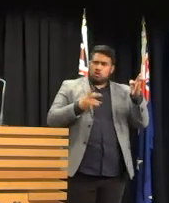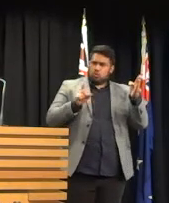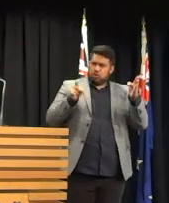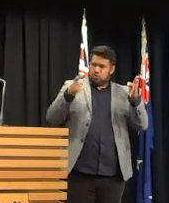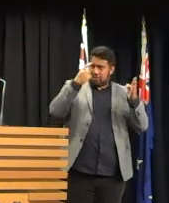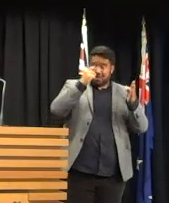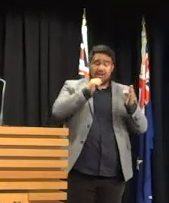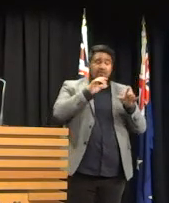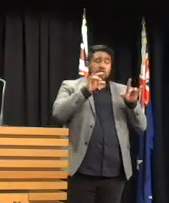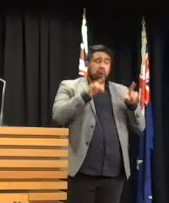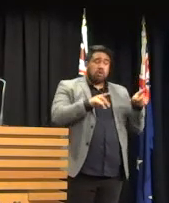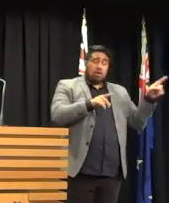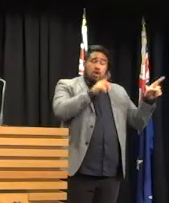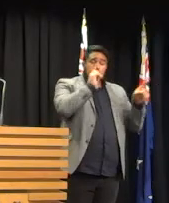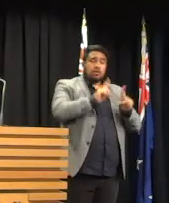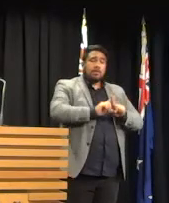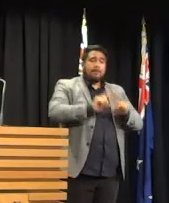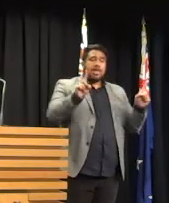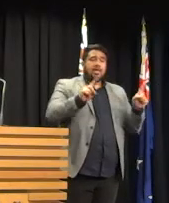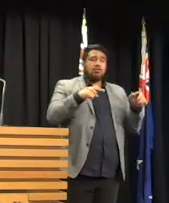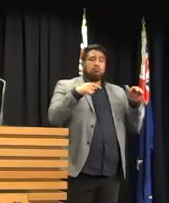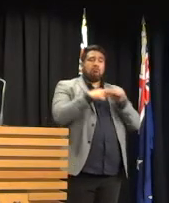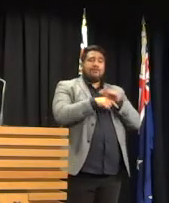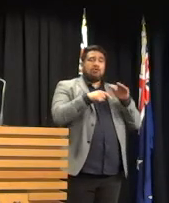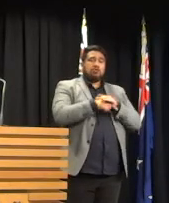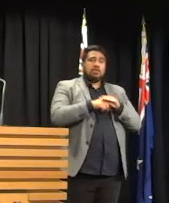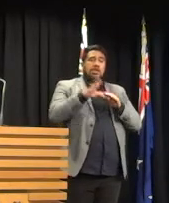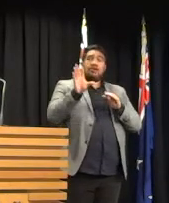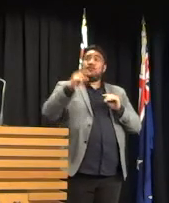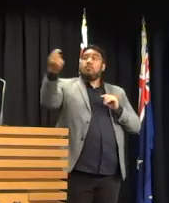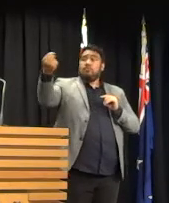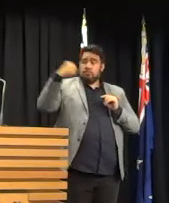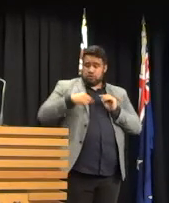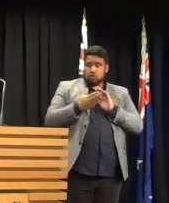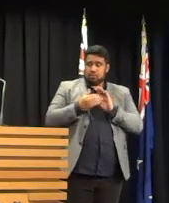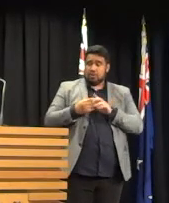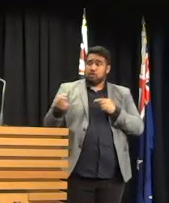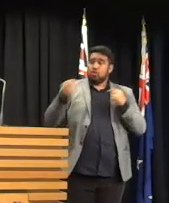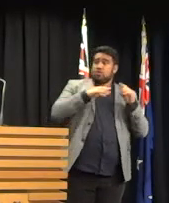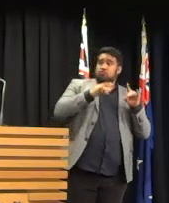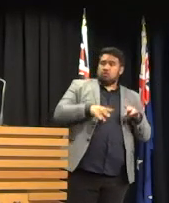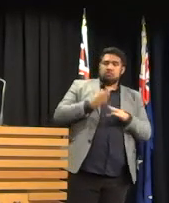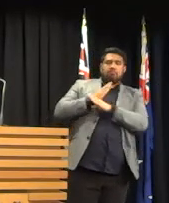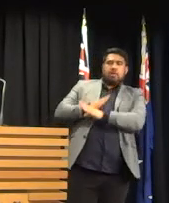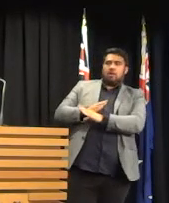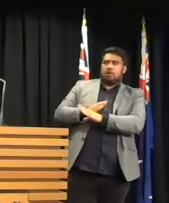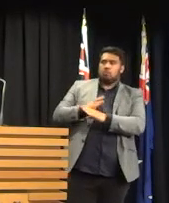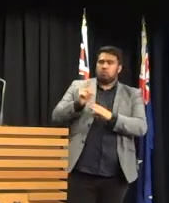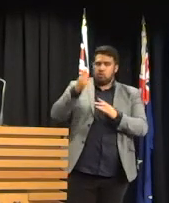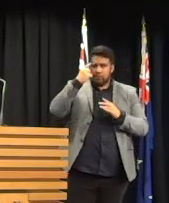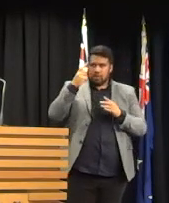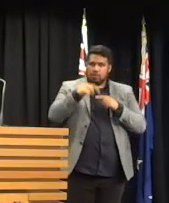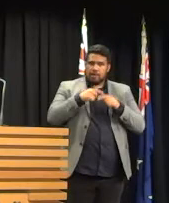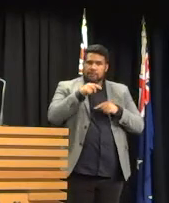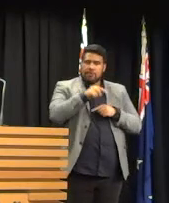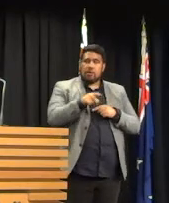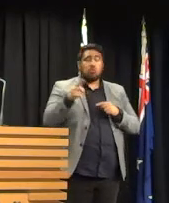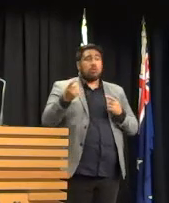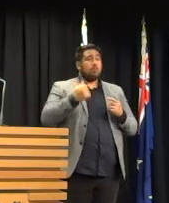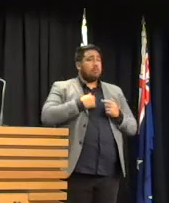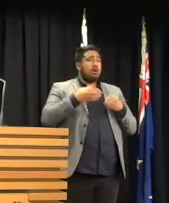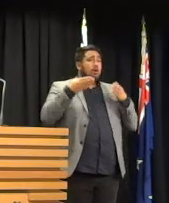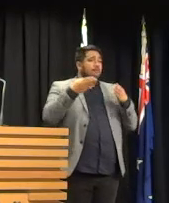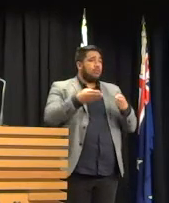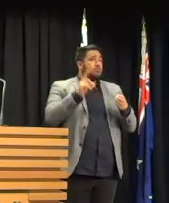Australia could ban refugees from coming from New Zealand to Australia? What do you make of that? Oh, look, ultimately, my focus will always